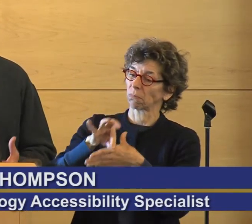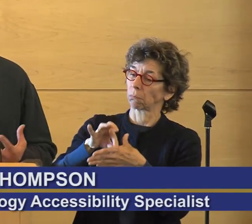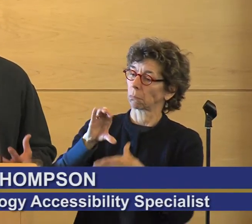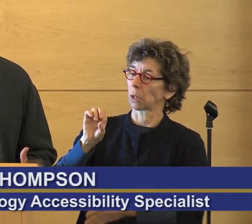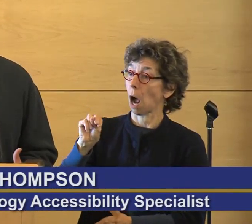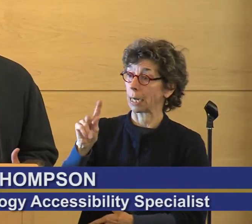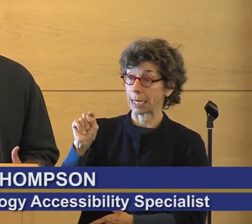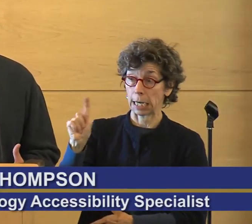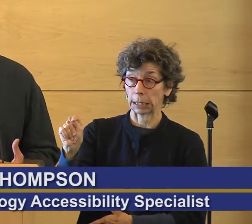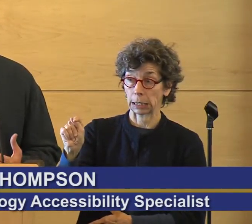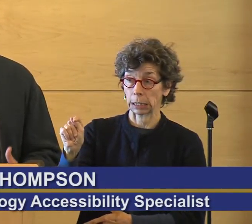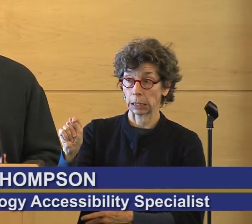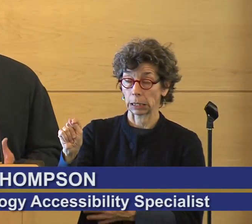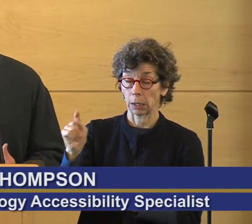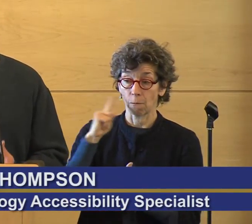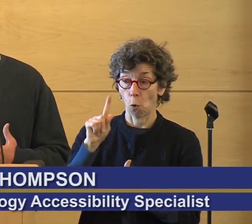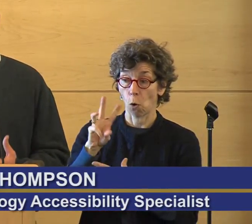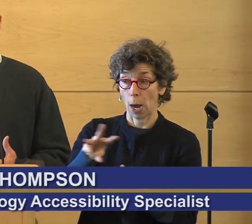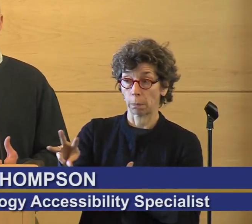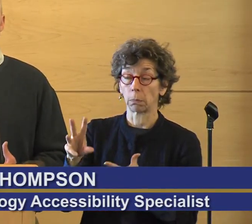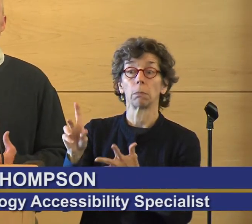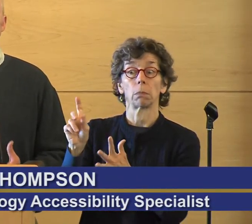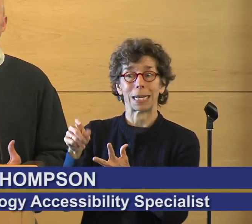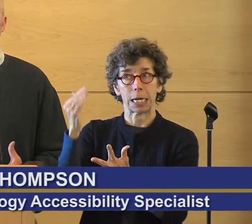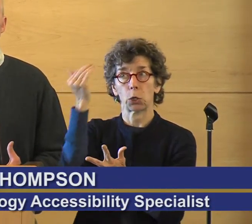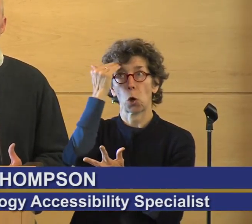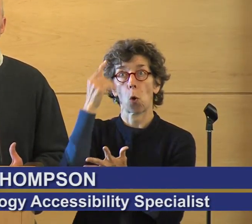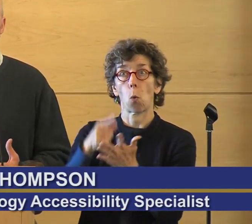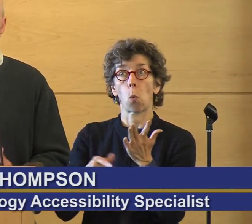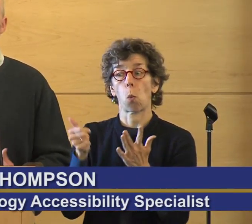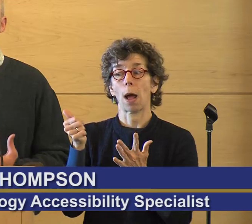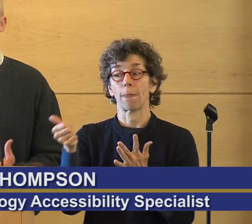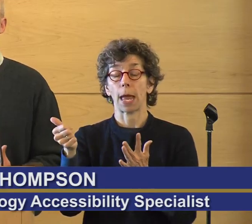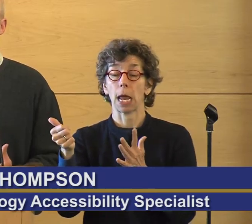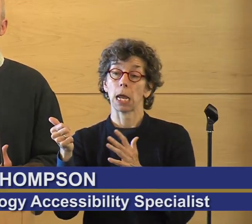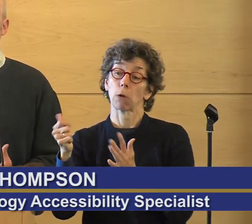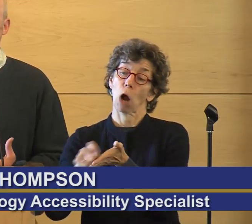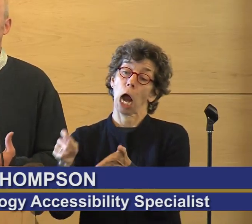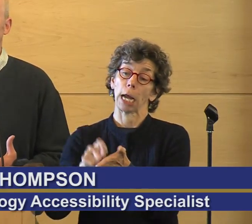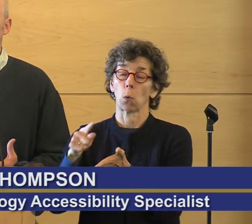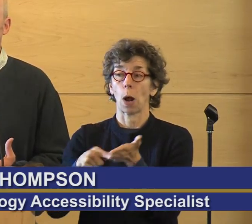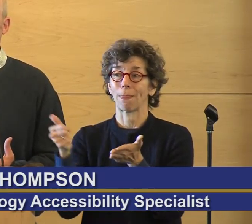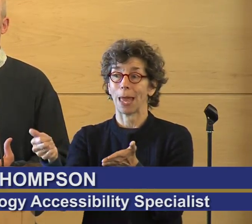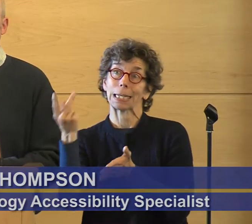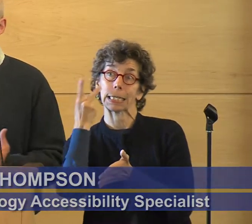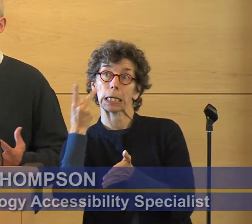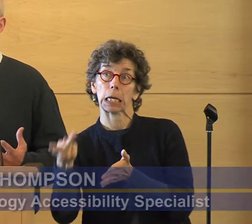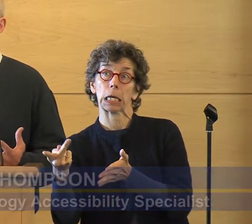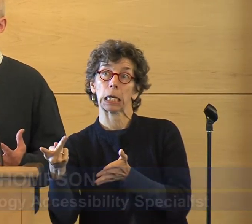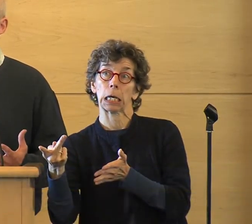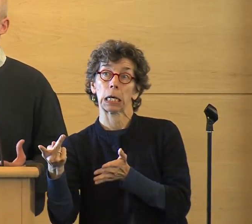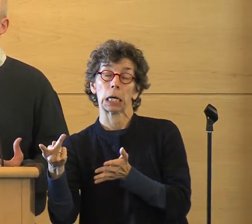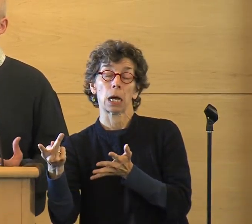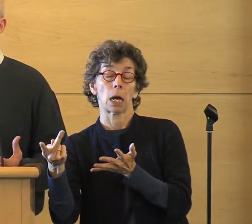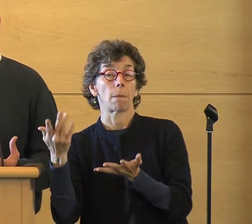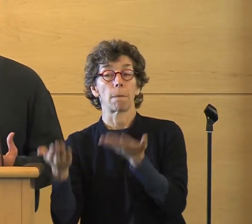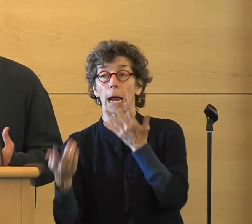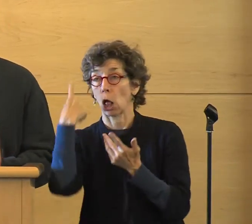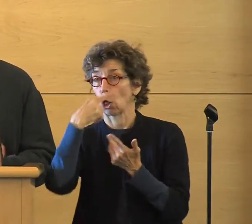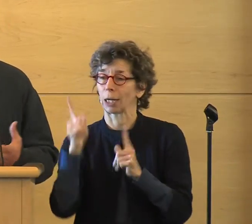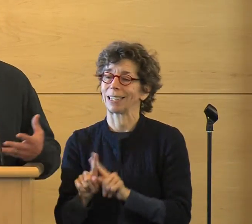all means is that there's so much variety, and as people are creating content and creating applications and